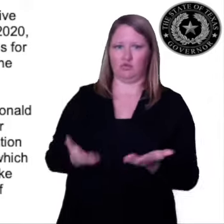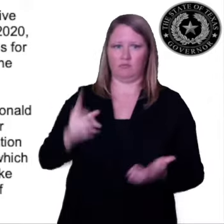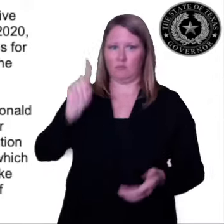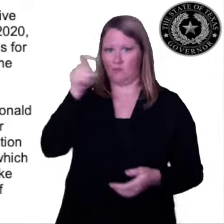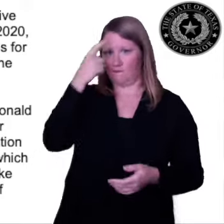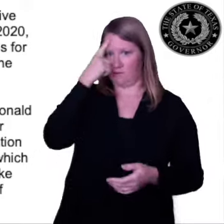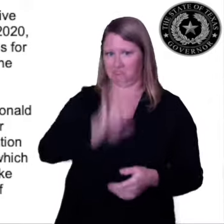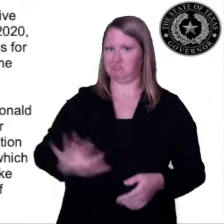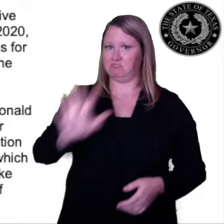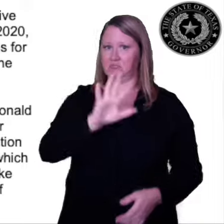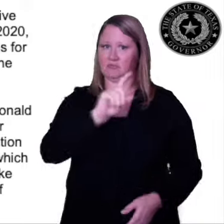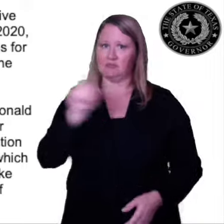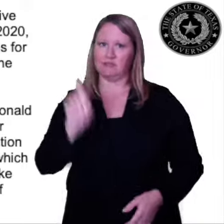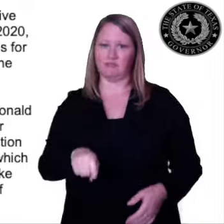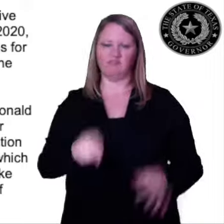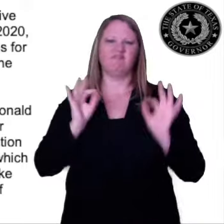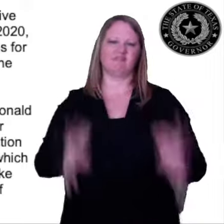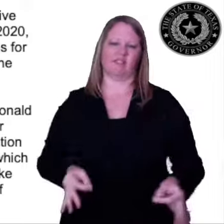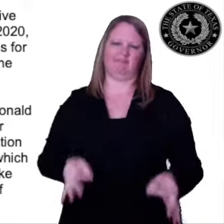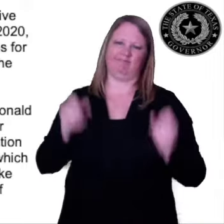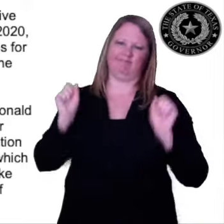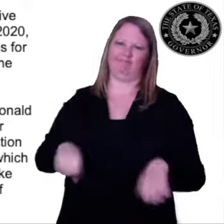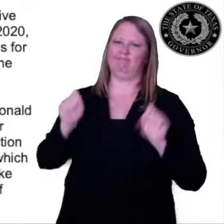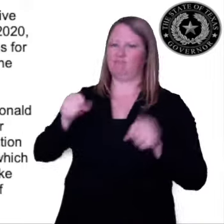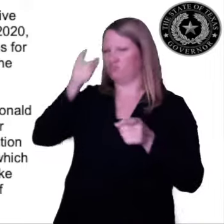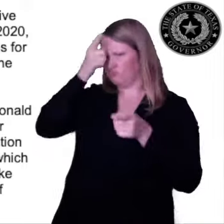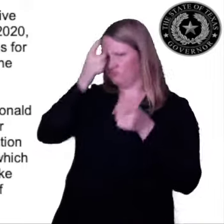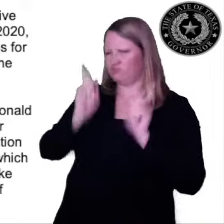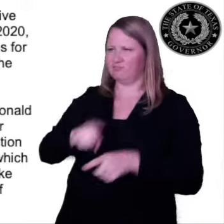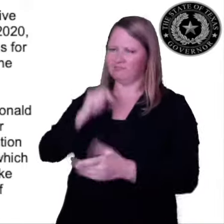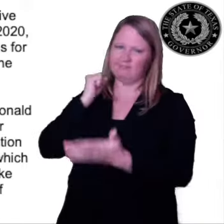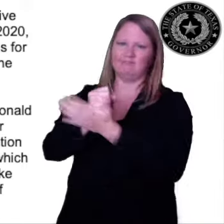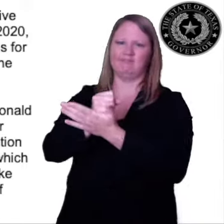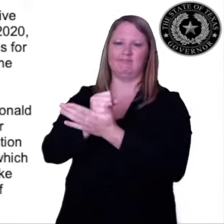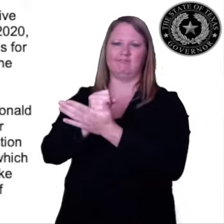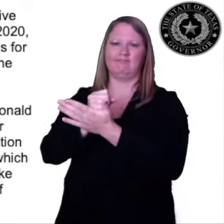the spread of COVID-19 for 15 days.